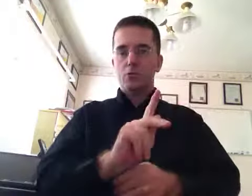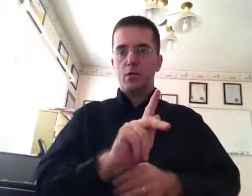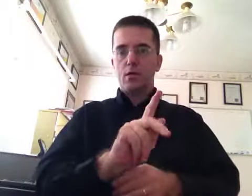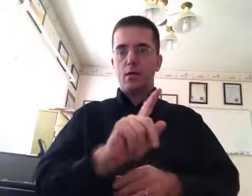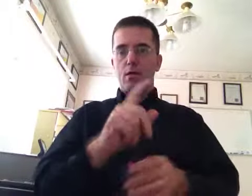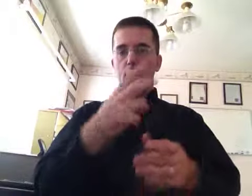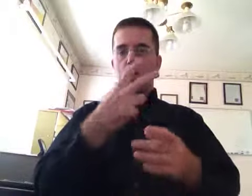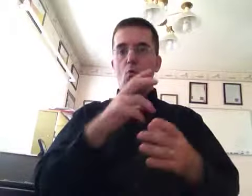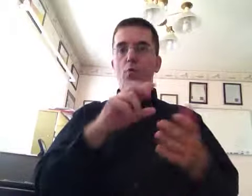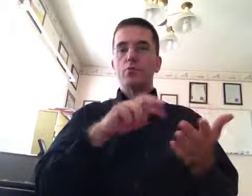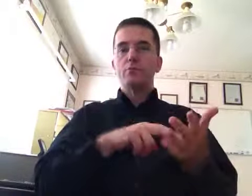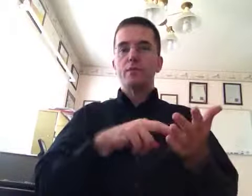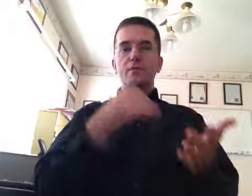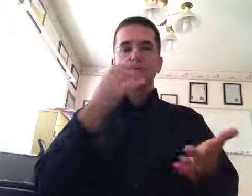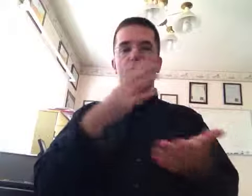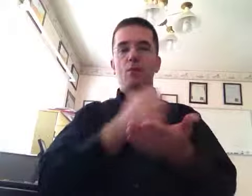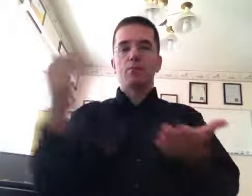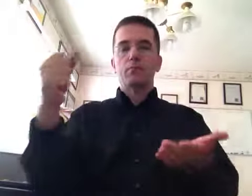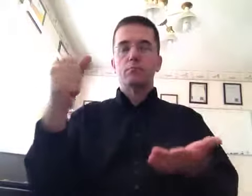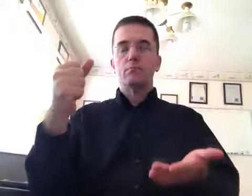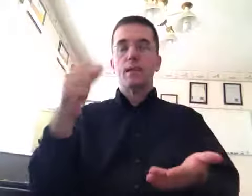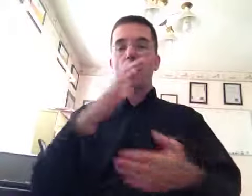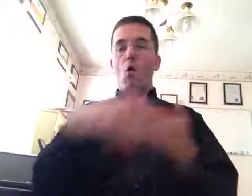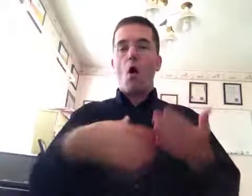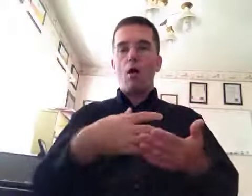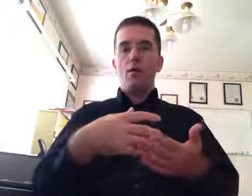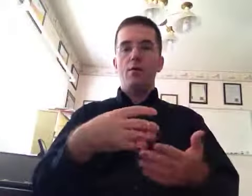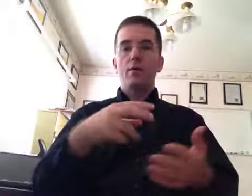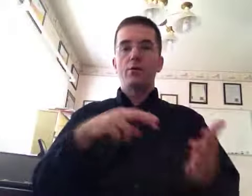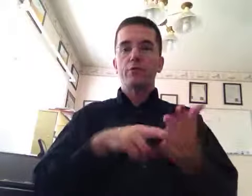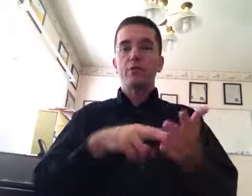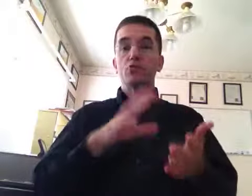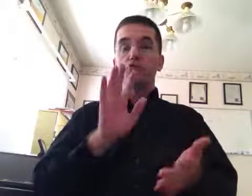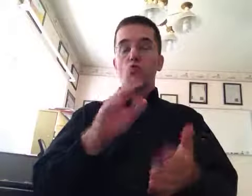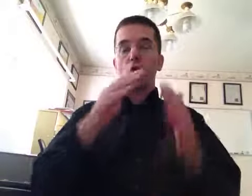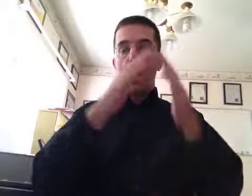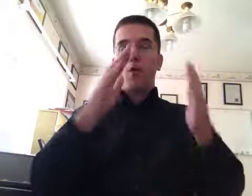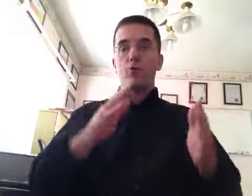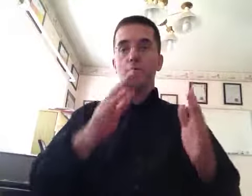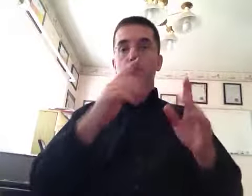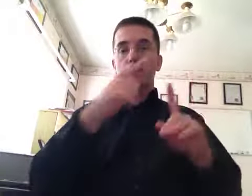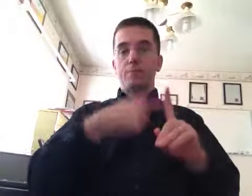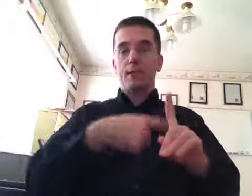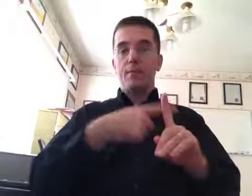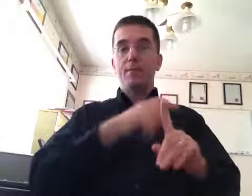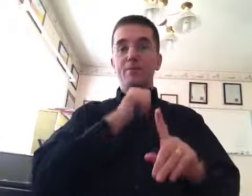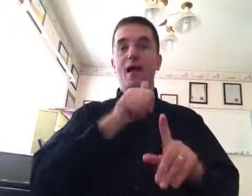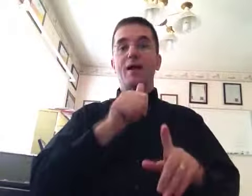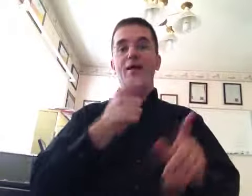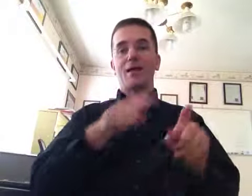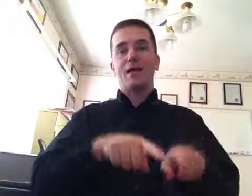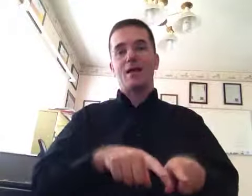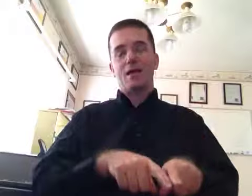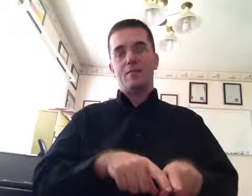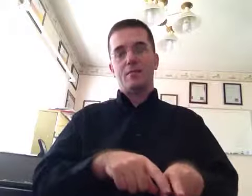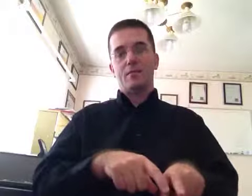clean out your account. You want the money to pay your house payment. Yeah. And so this set up a separate account and move